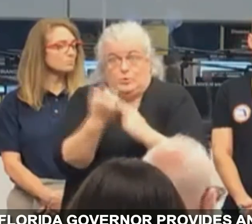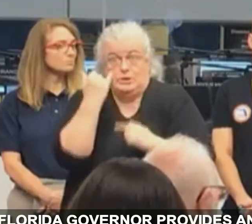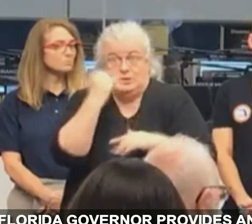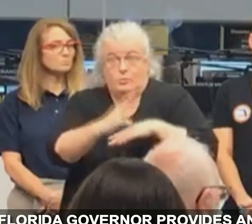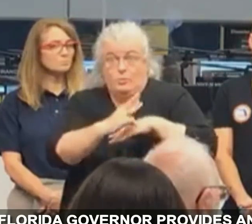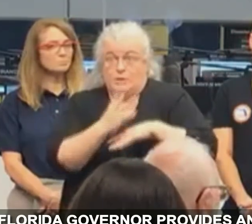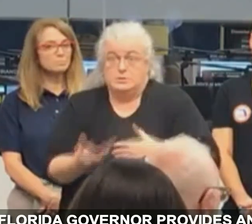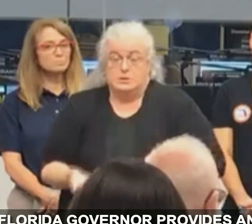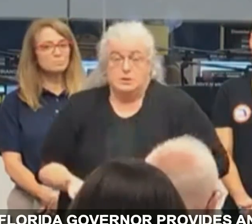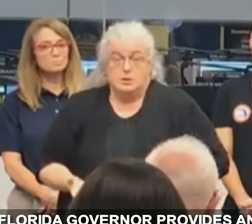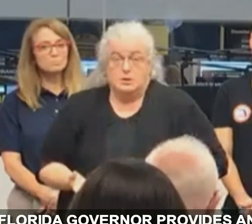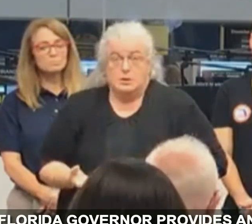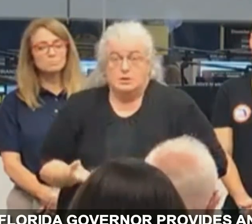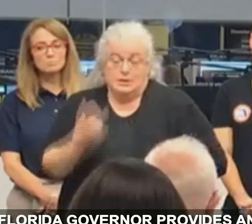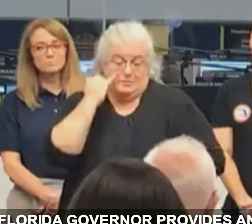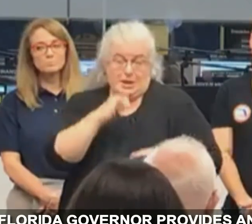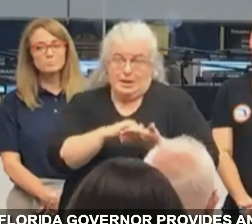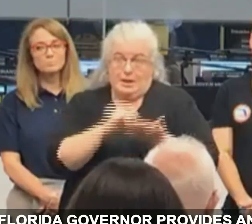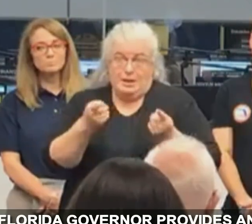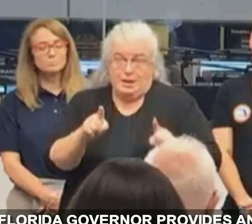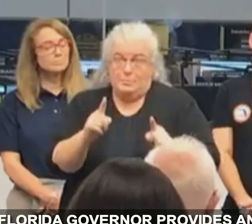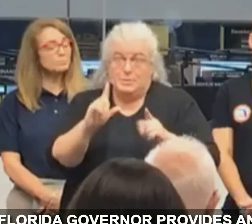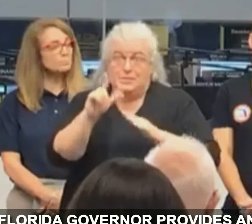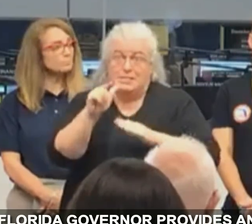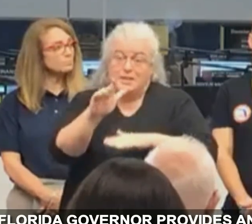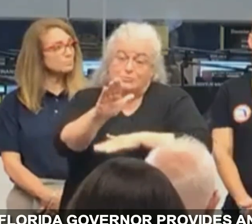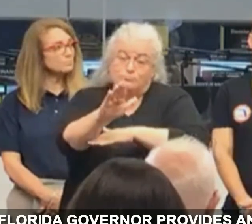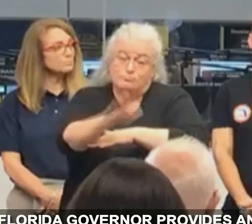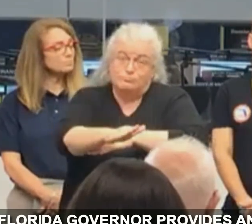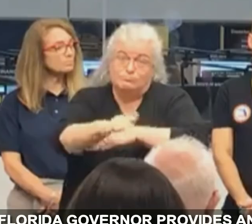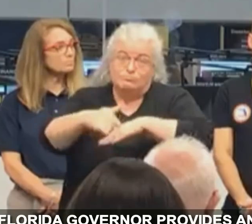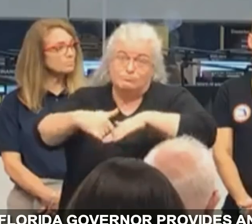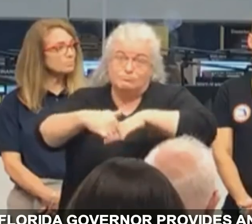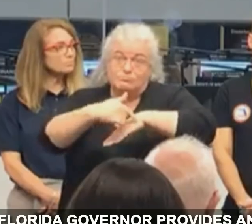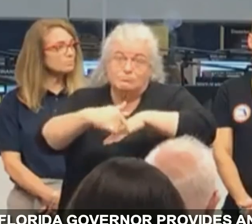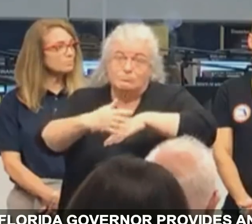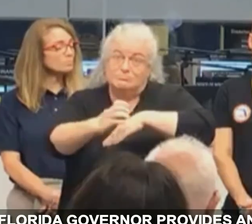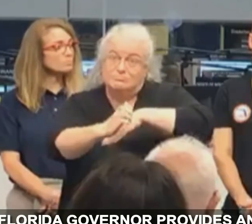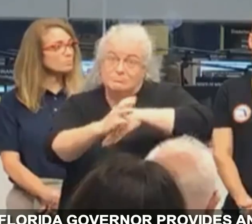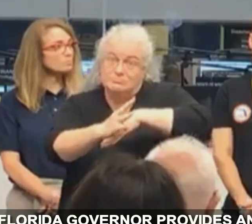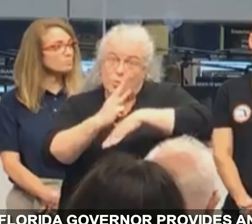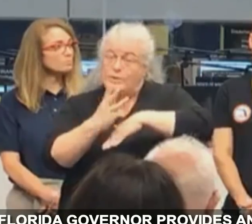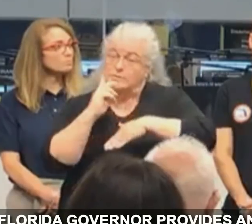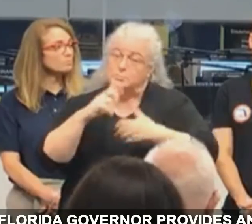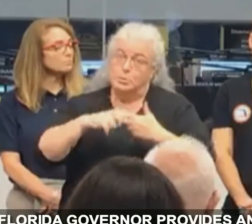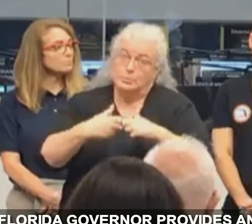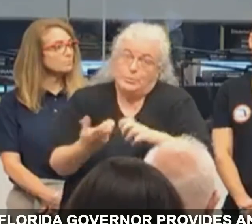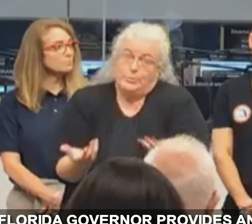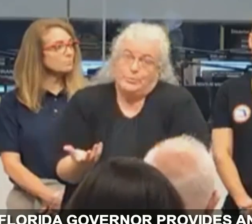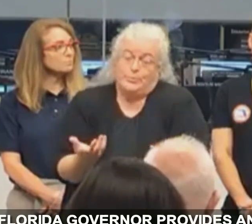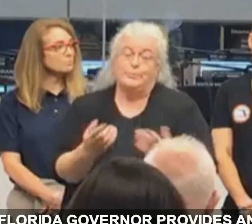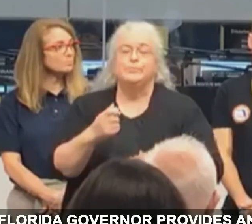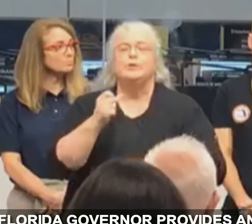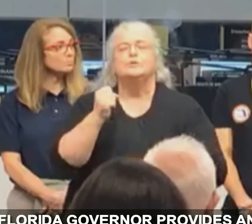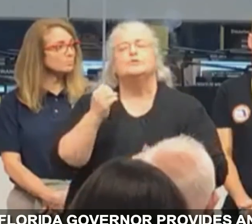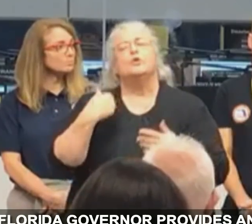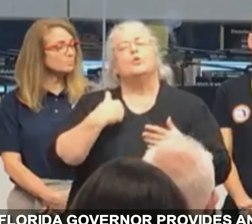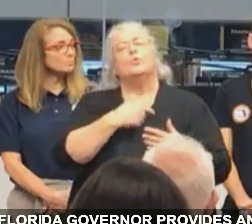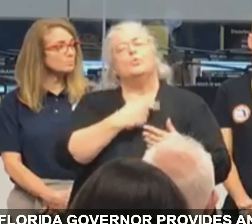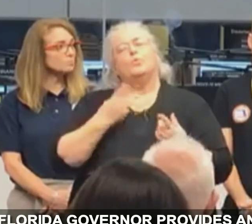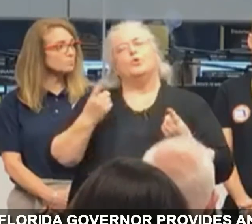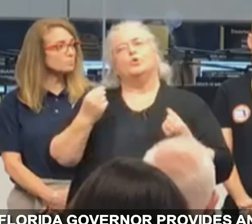that were to come out, say, later today. But I also think what we've tried to do here is just be